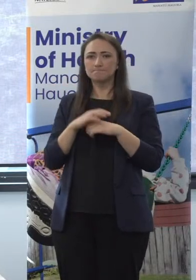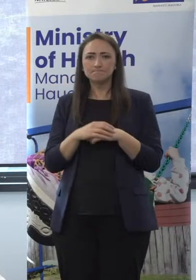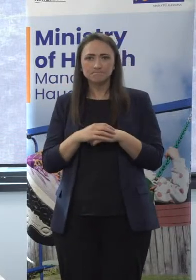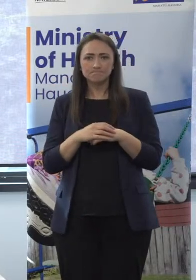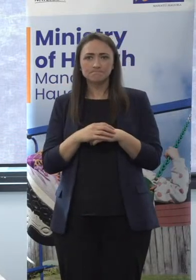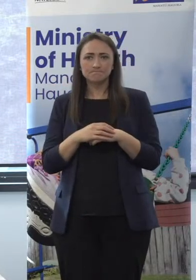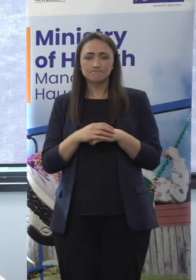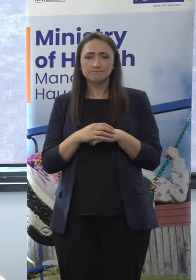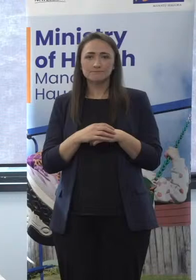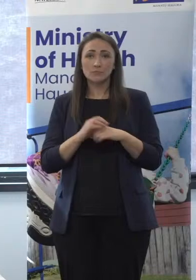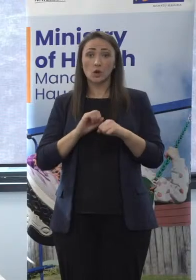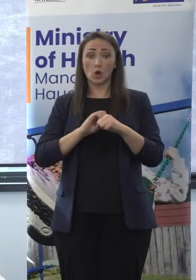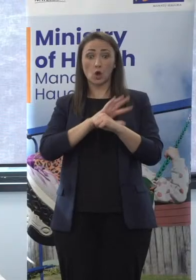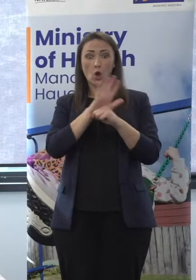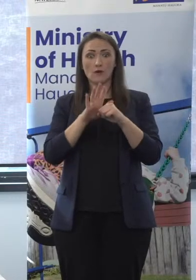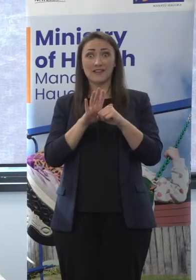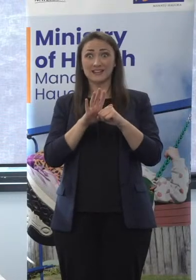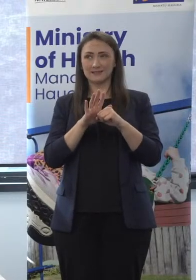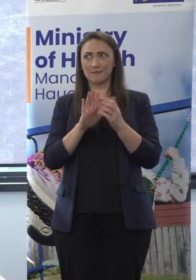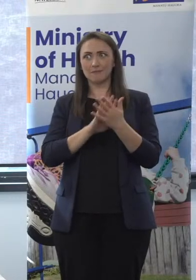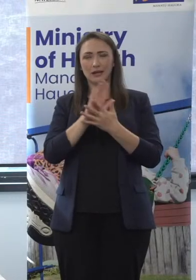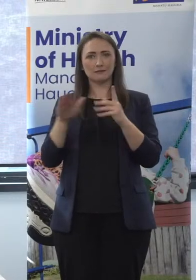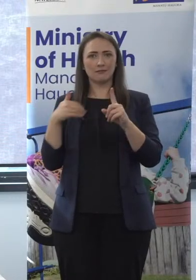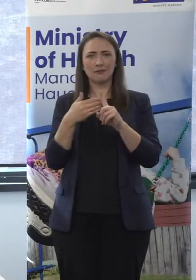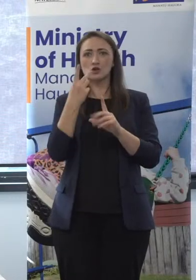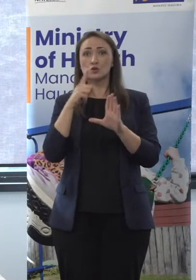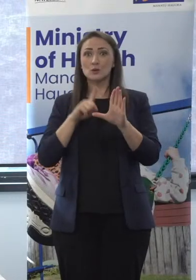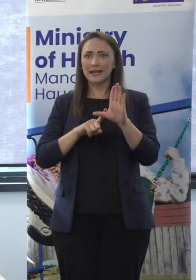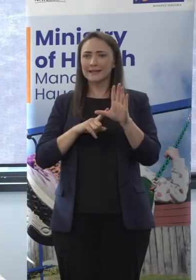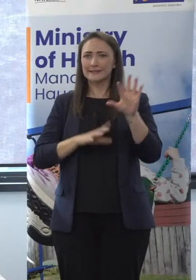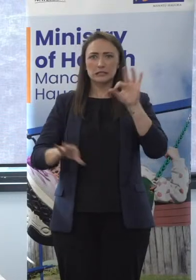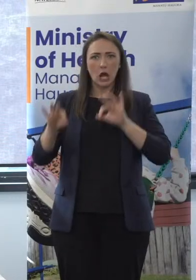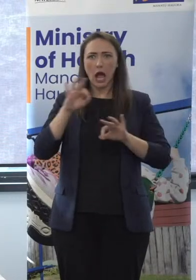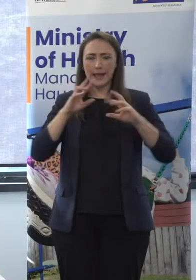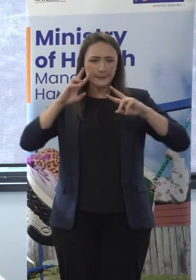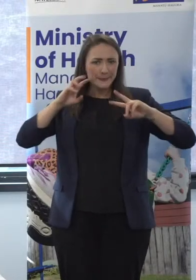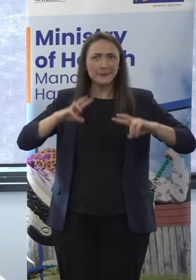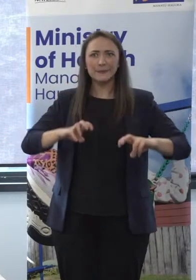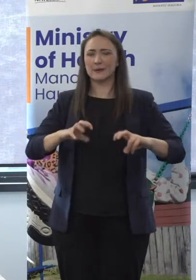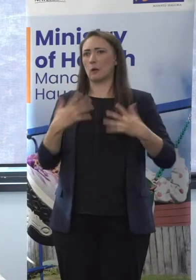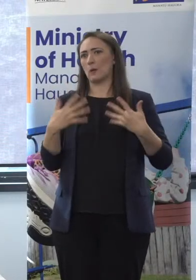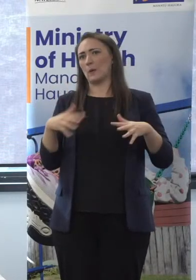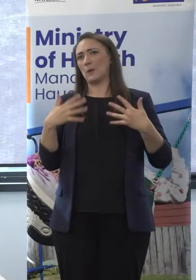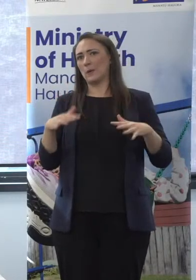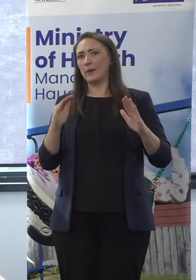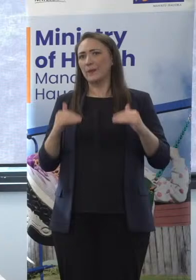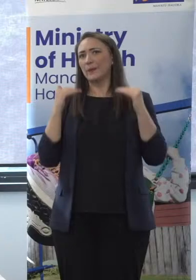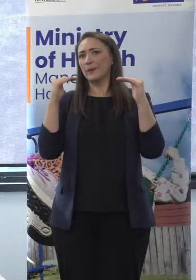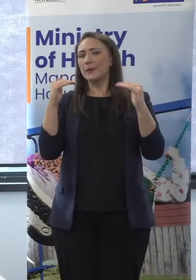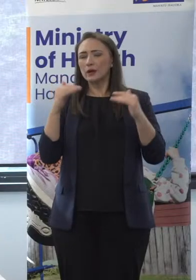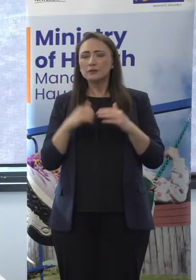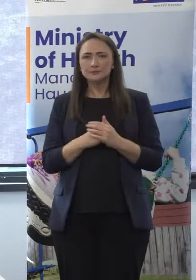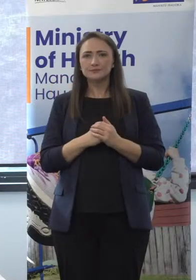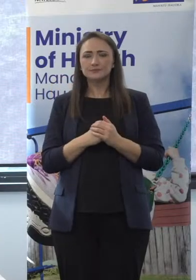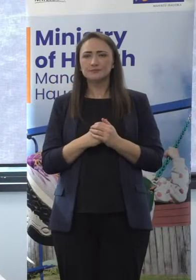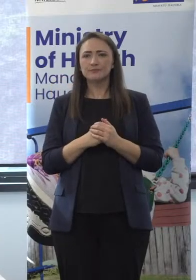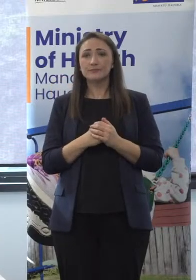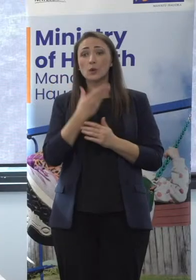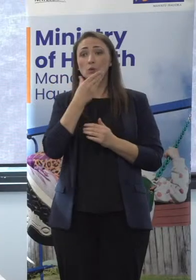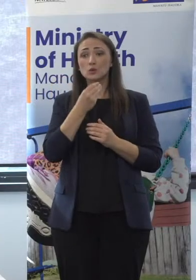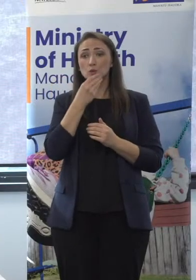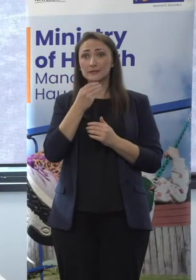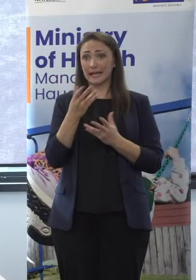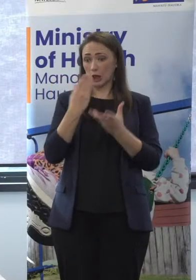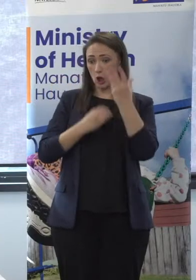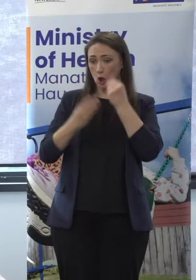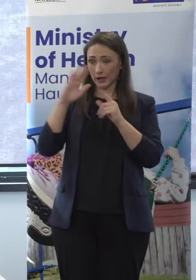The result has been the rapid announcement of treatments, knowledge, experience and understanding. Applying that knowledge, which has improved as time has